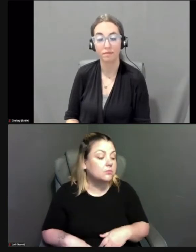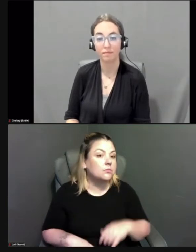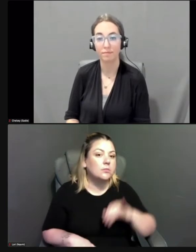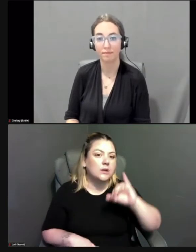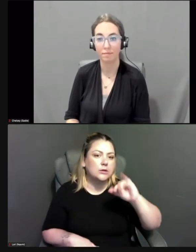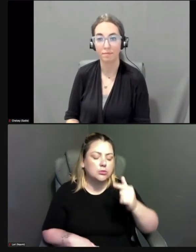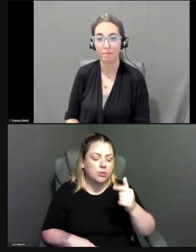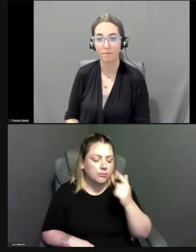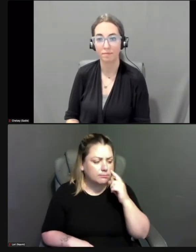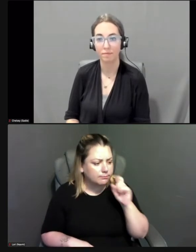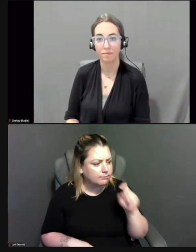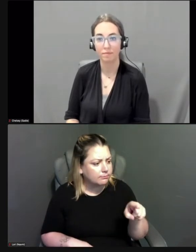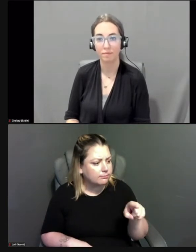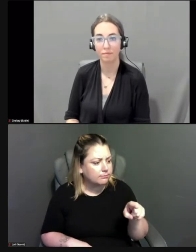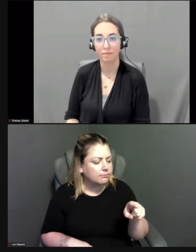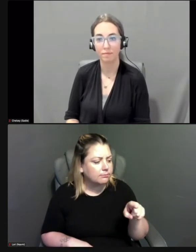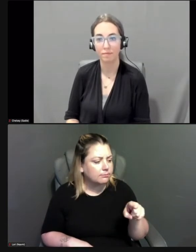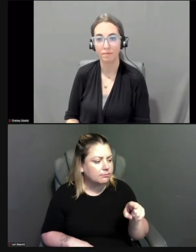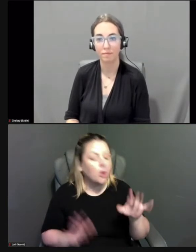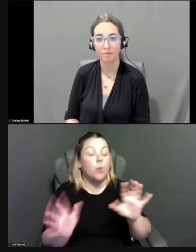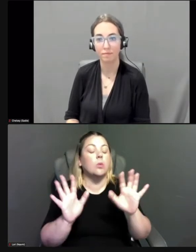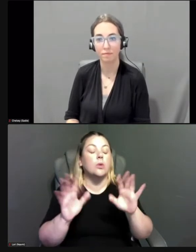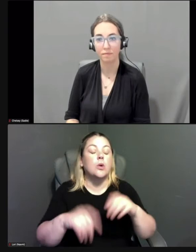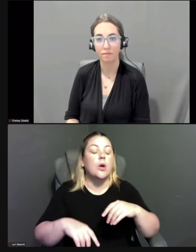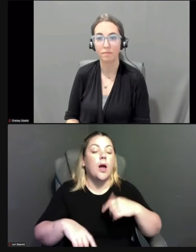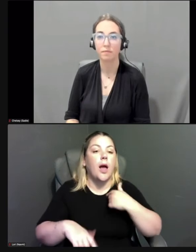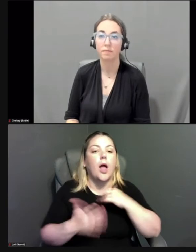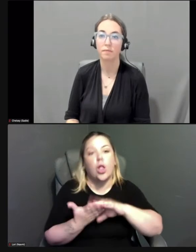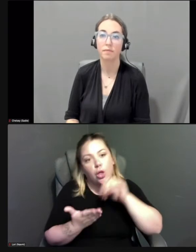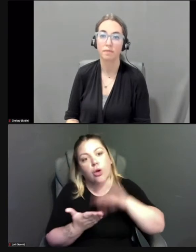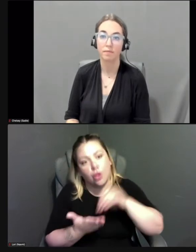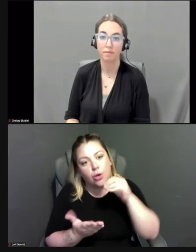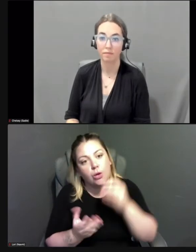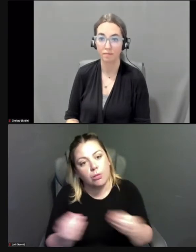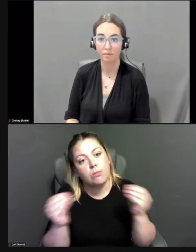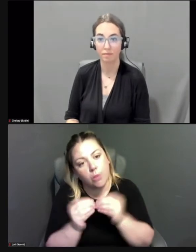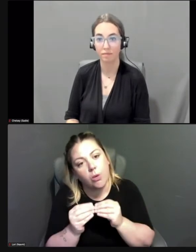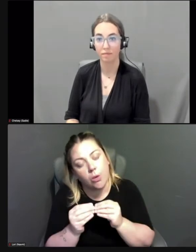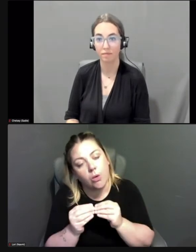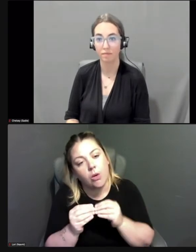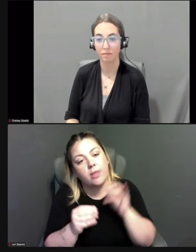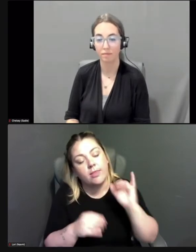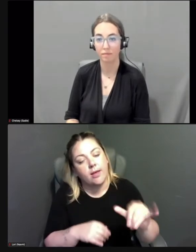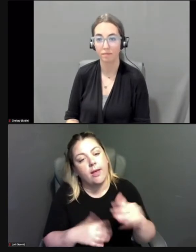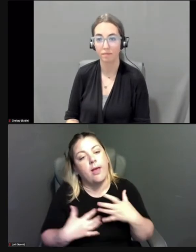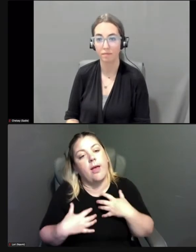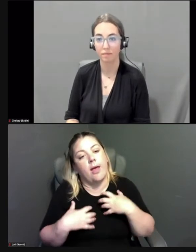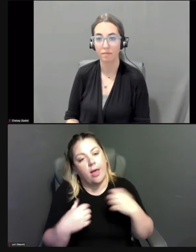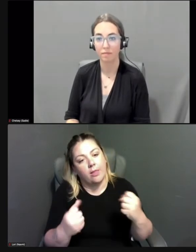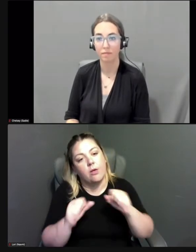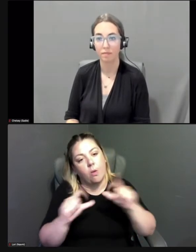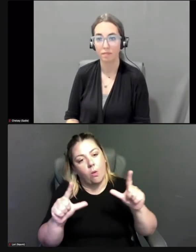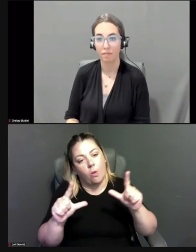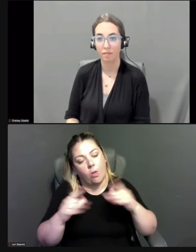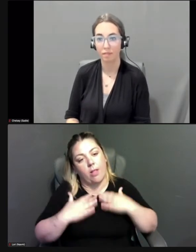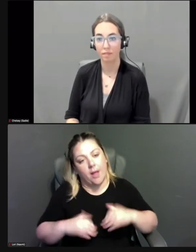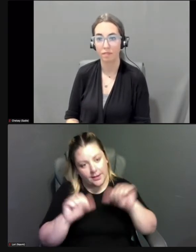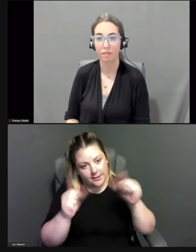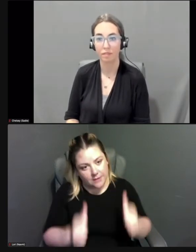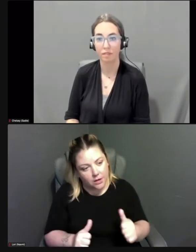across the concept of, for one thing, I started to learn a lot more about health at every size and like what it was really about, and